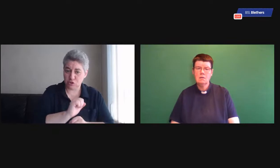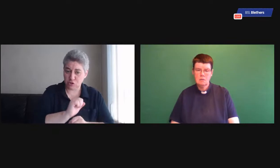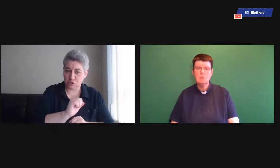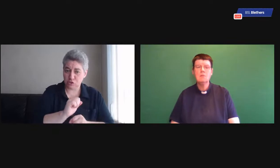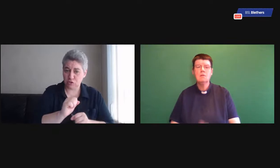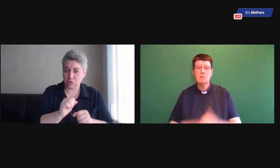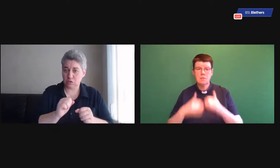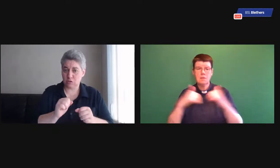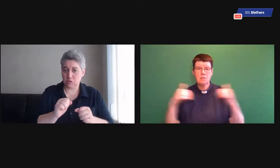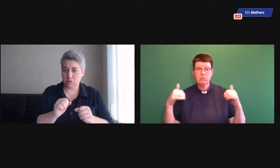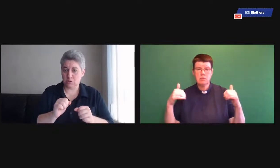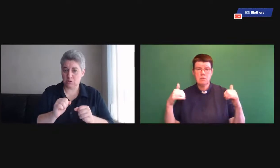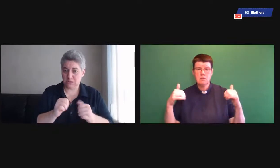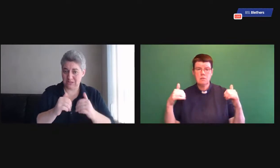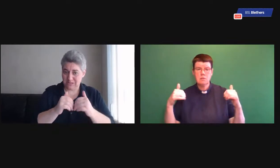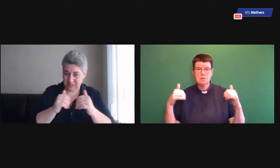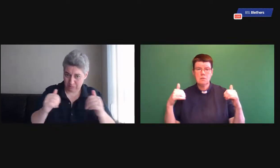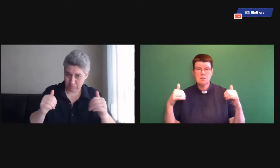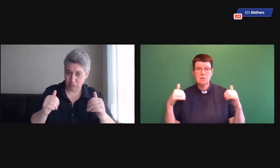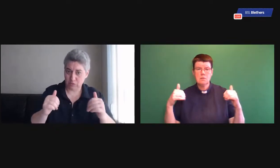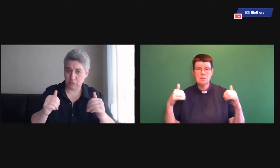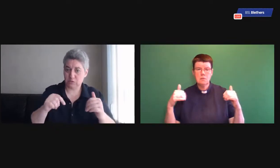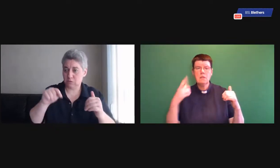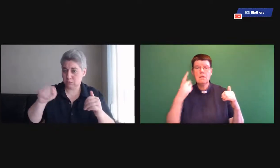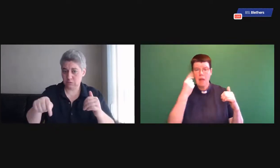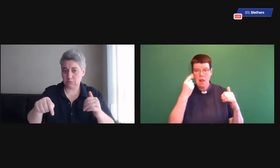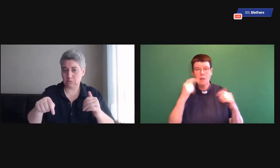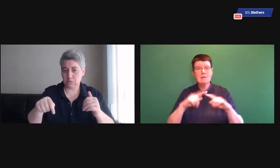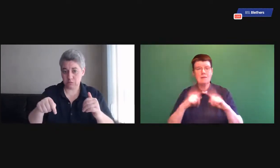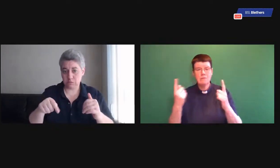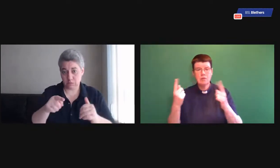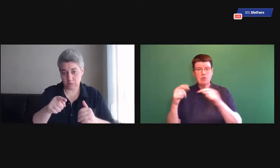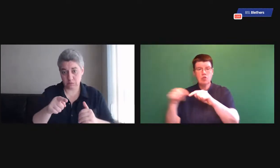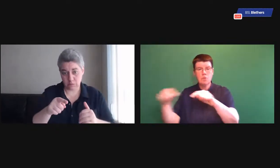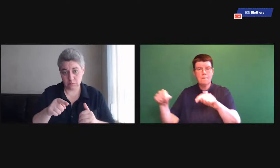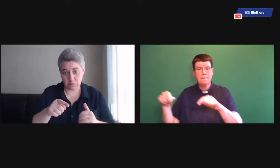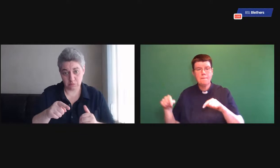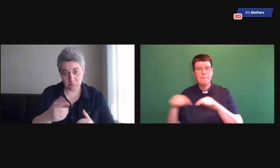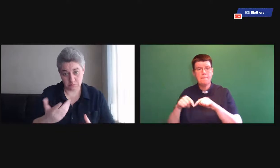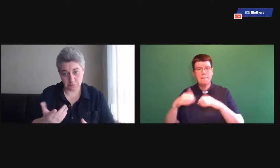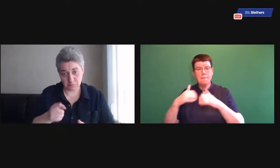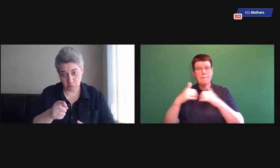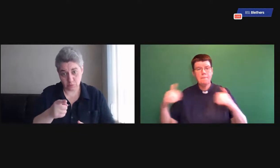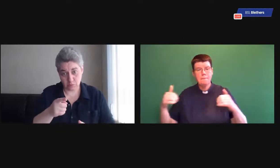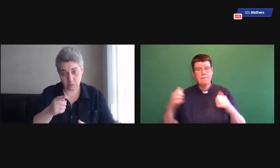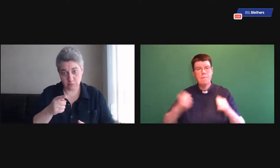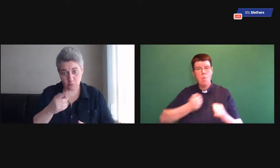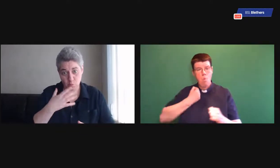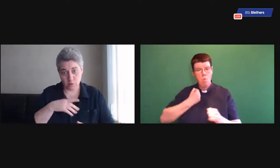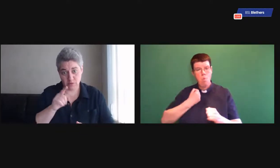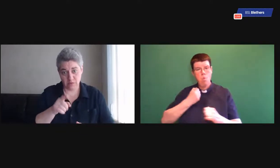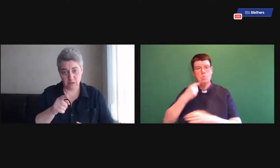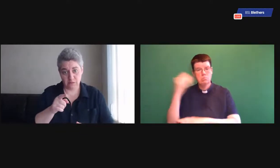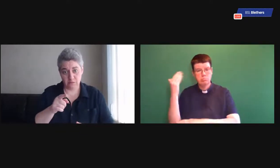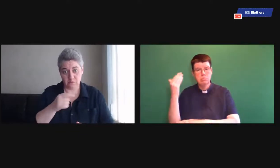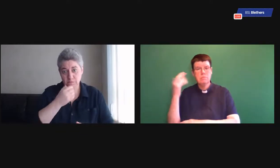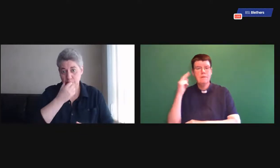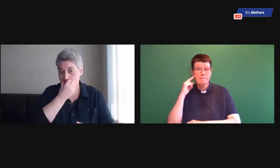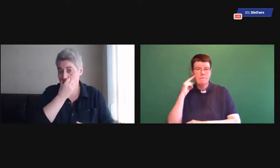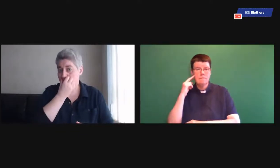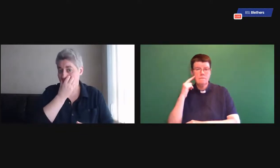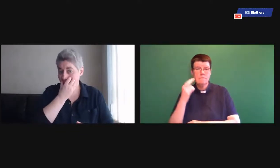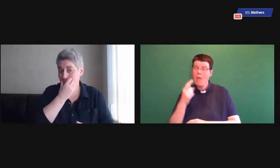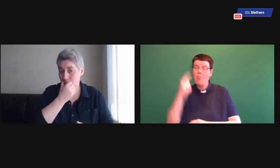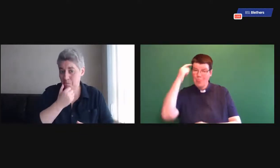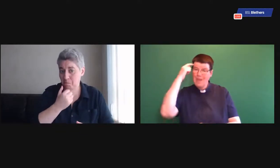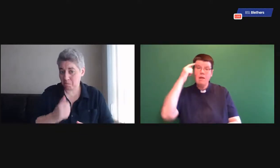So just to you were saying, so you're imagining like at the moment you're separate, um, but we could go in. We have